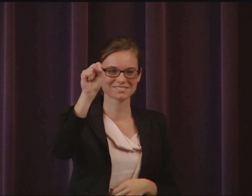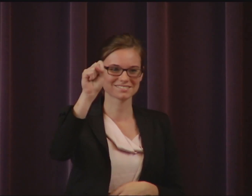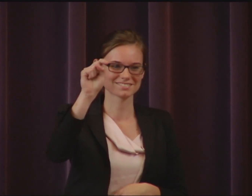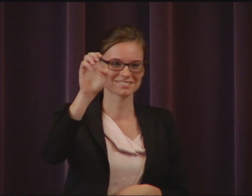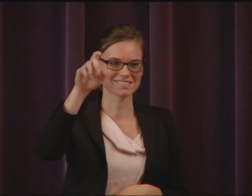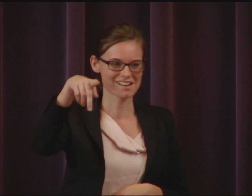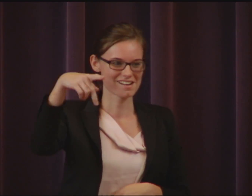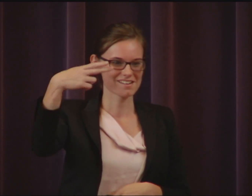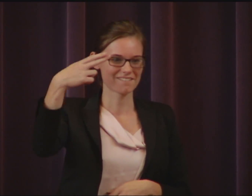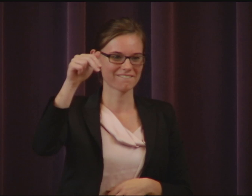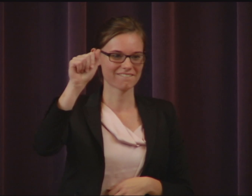Greetings.